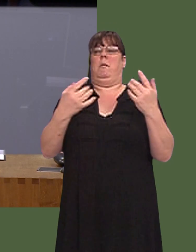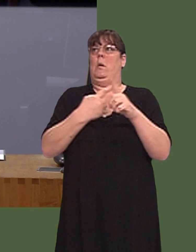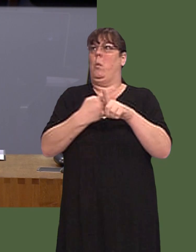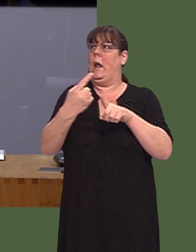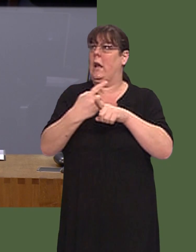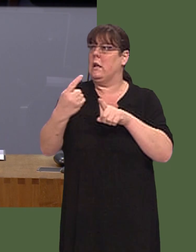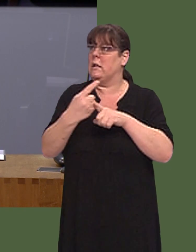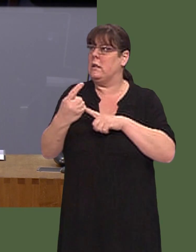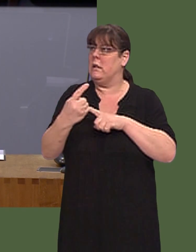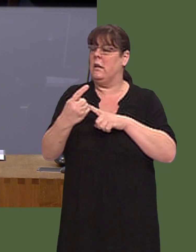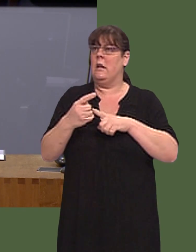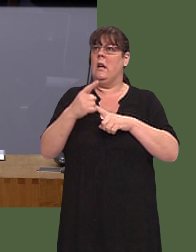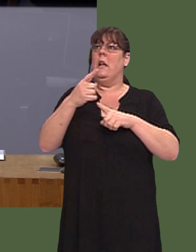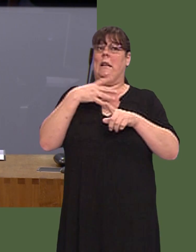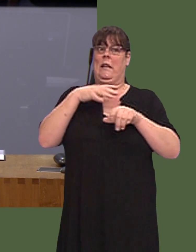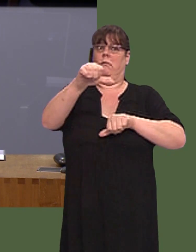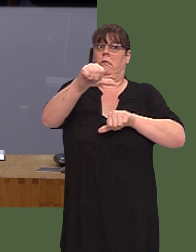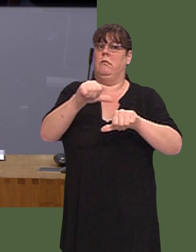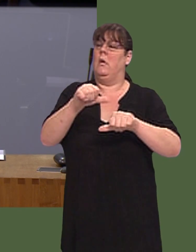We see, for example, the emergence of